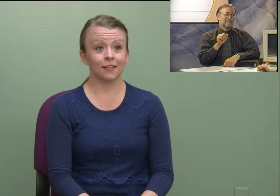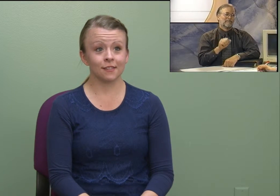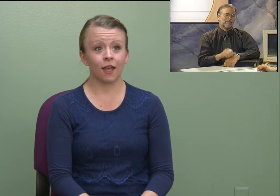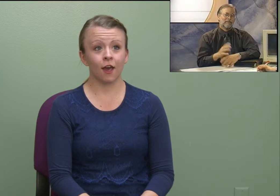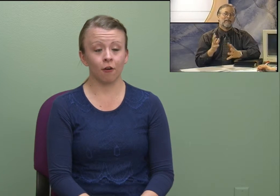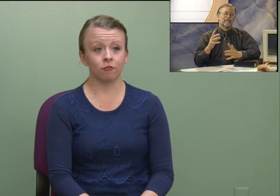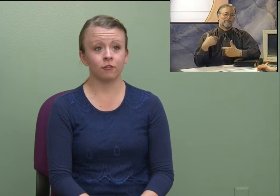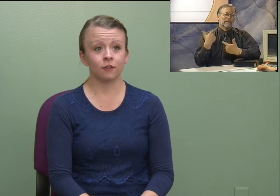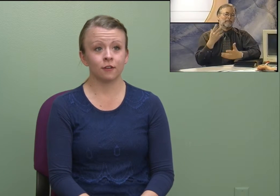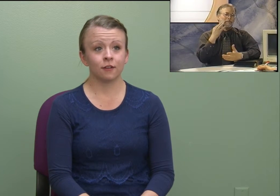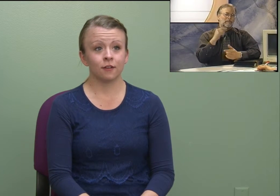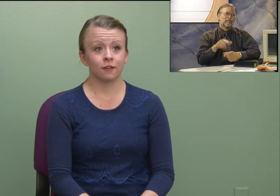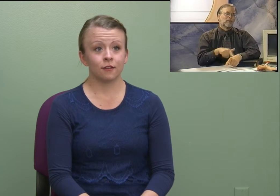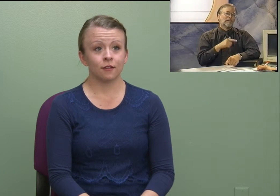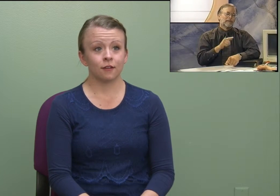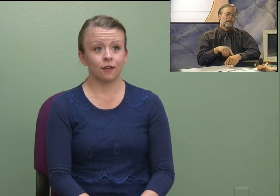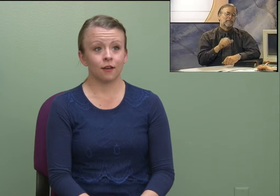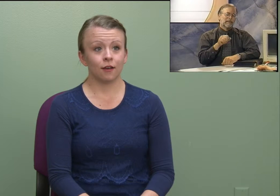Yes, I have.